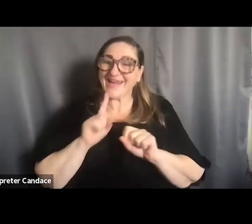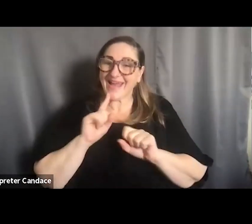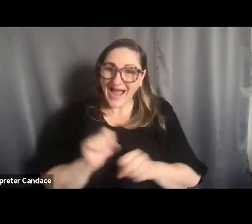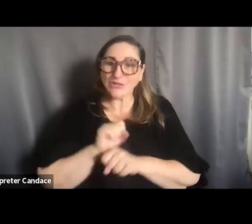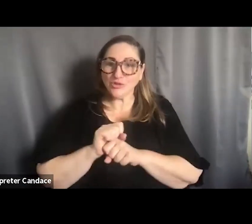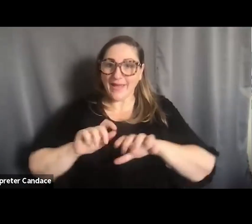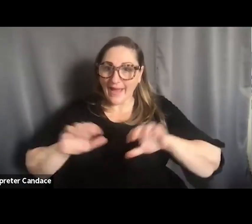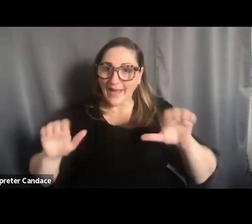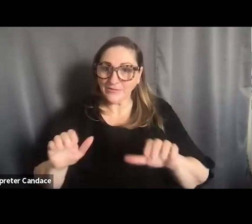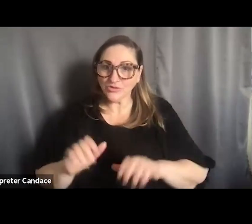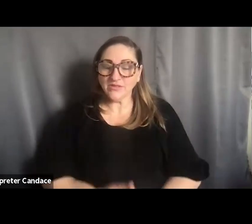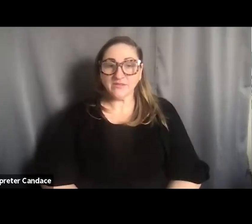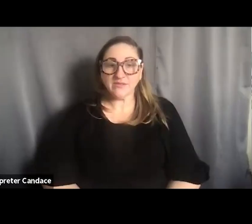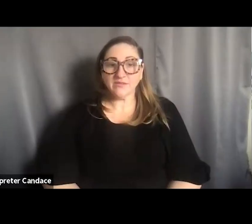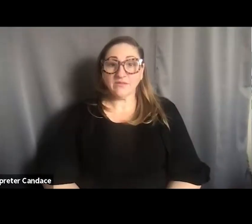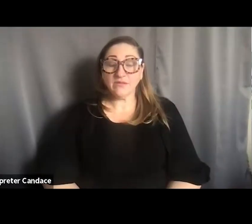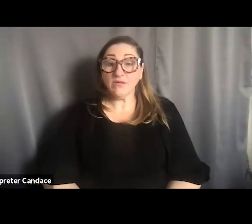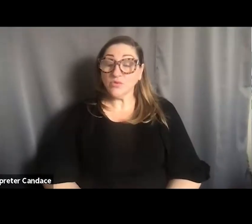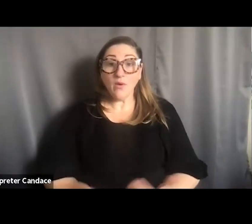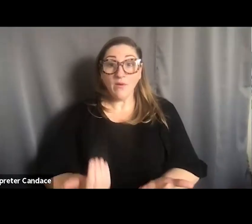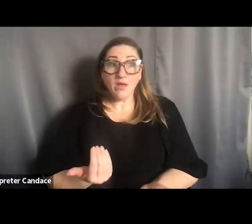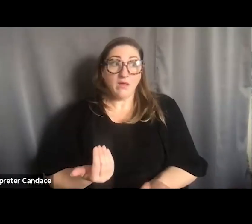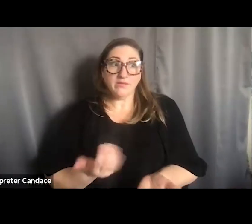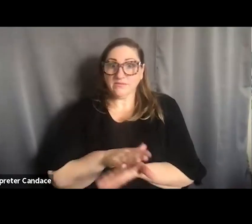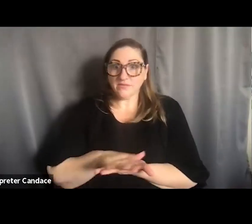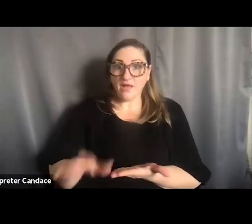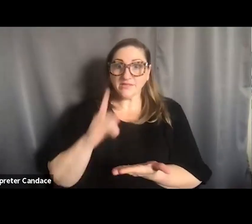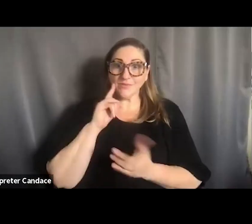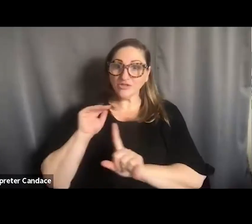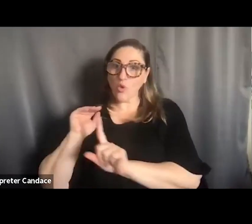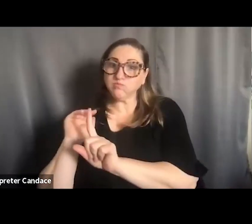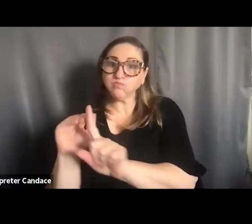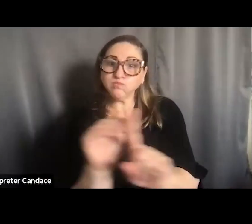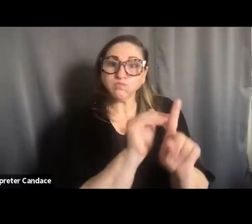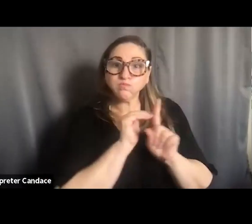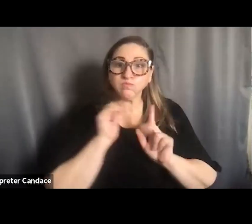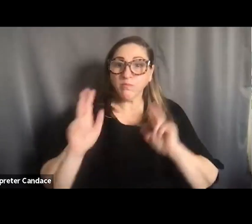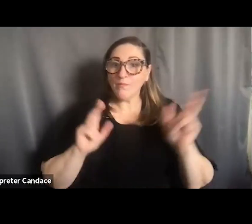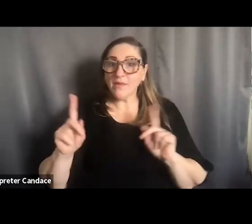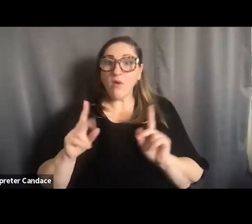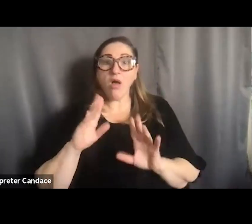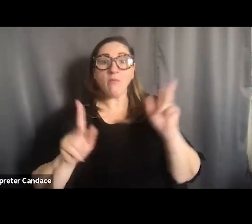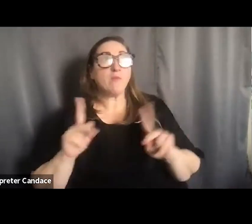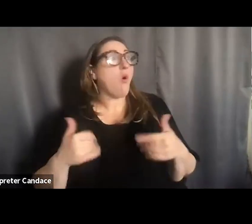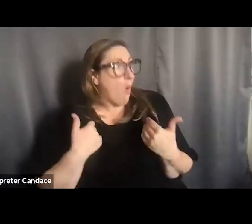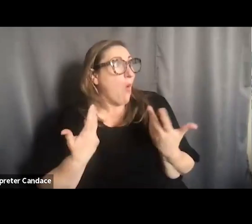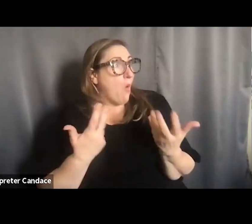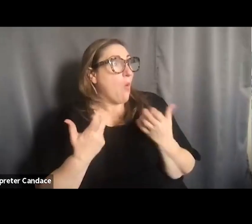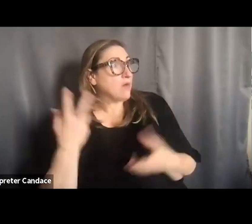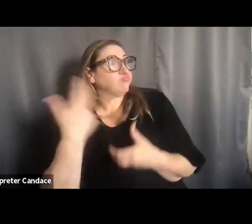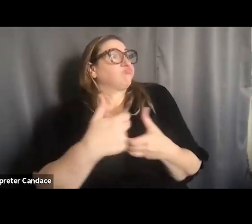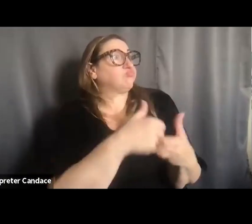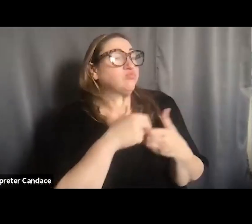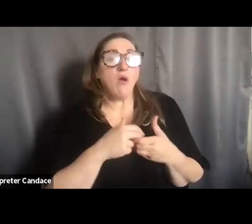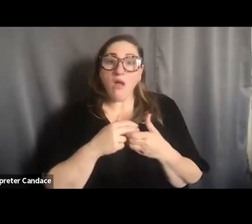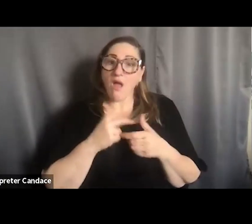So a few years ago, a good friend of mine asked me a very powerful